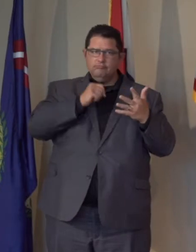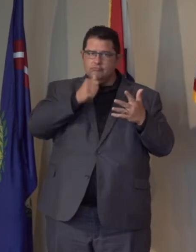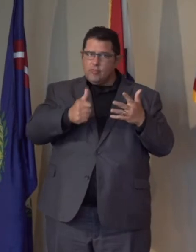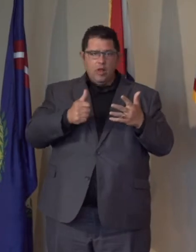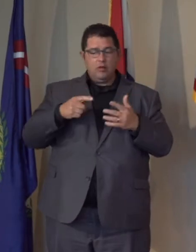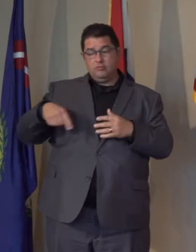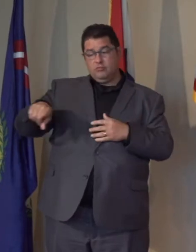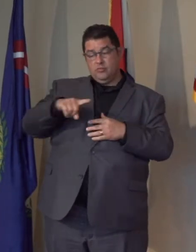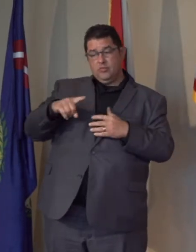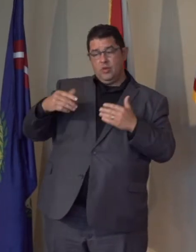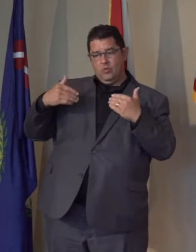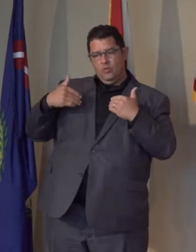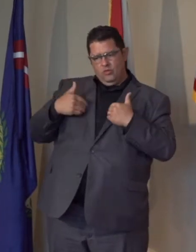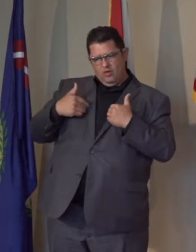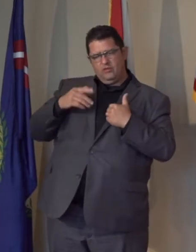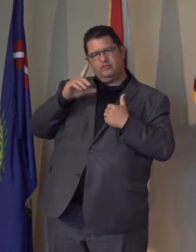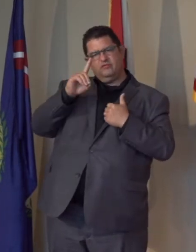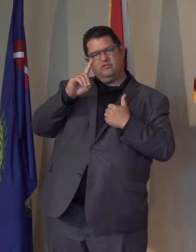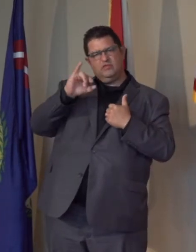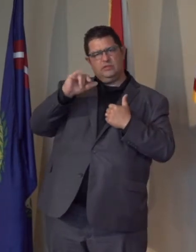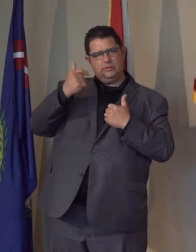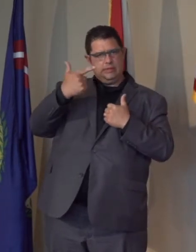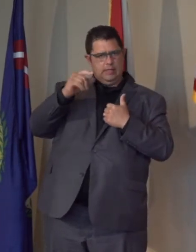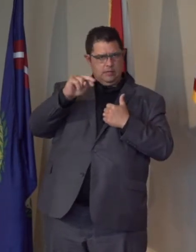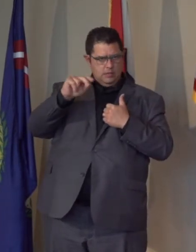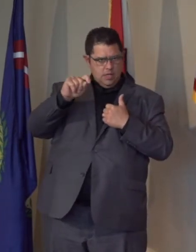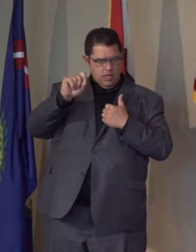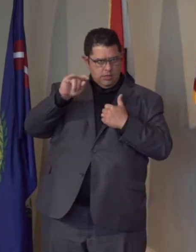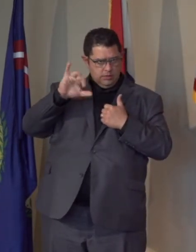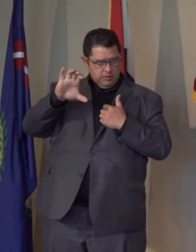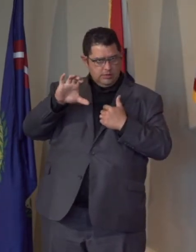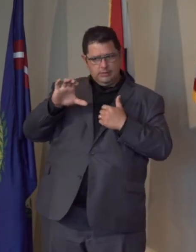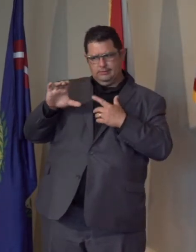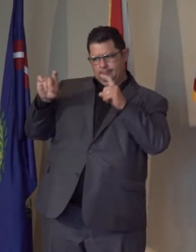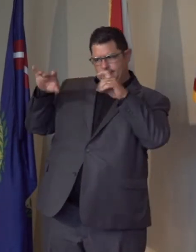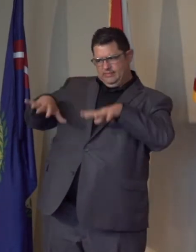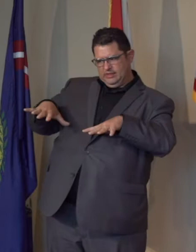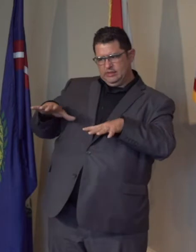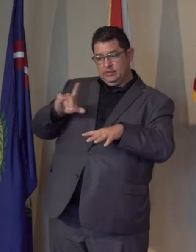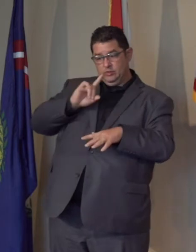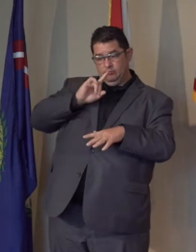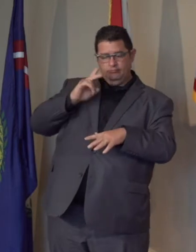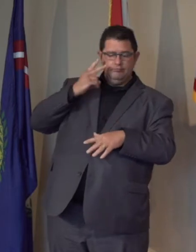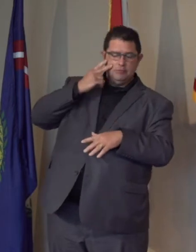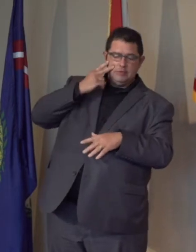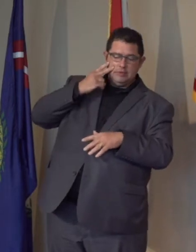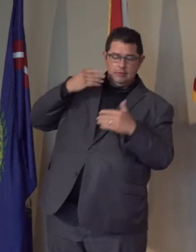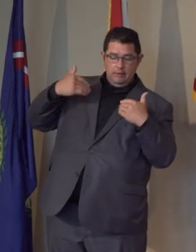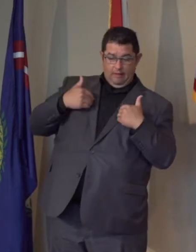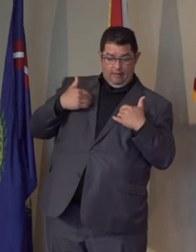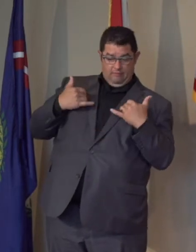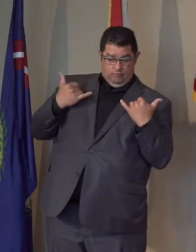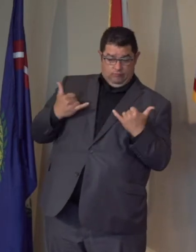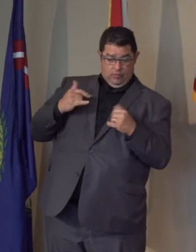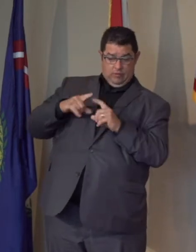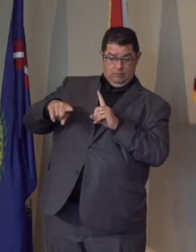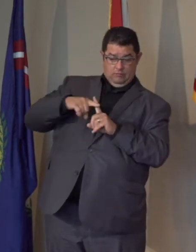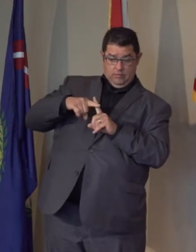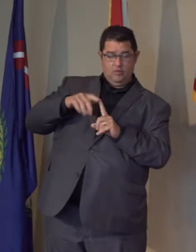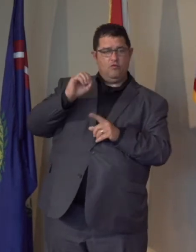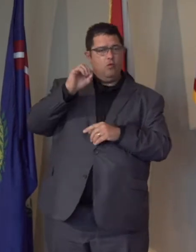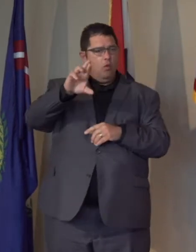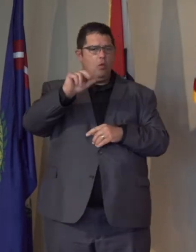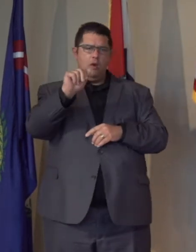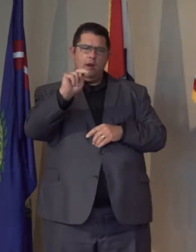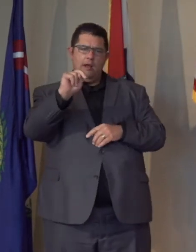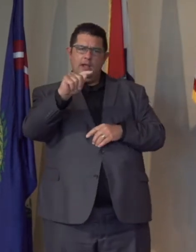testing to determine whether or not they have the COVID-19 infection right now, or antibody testing to